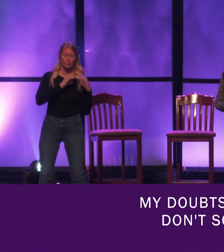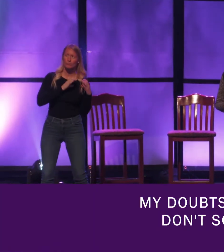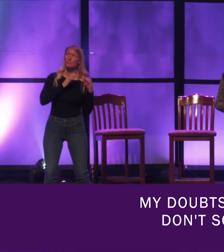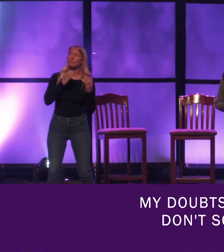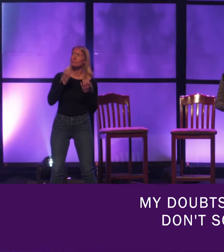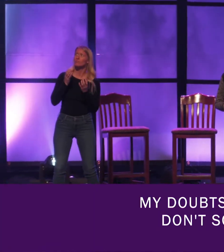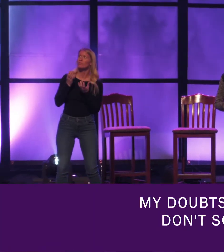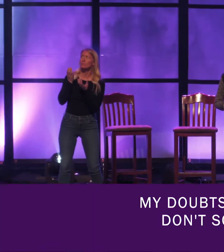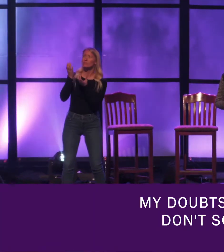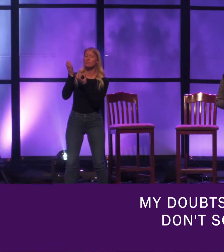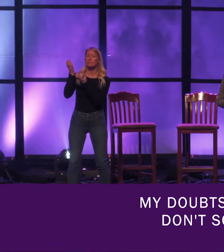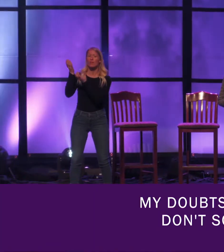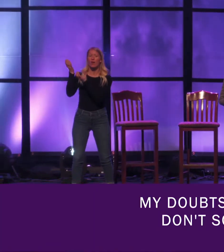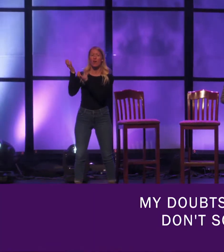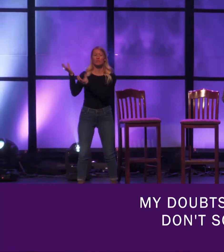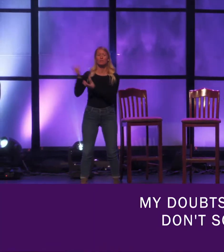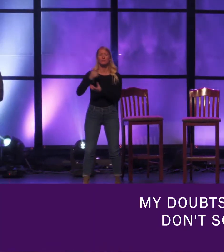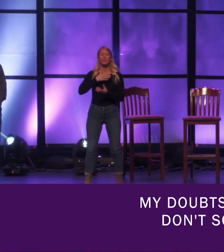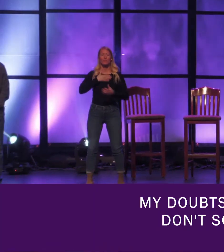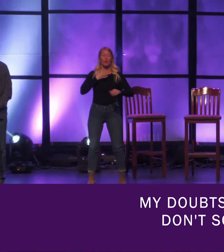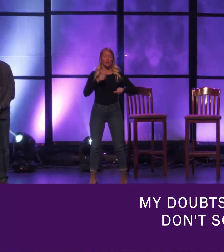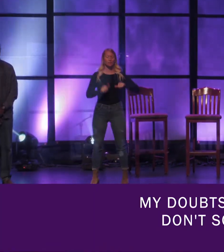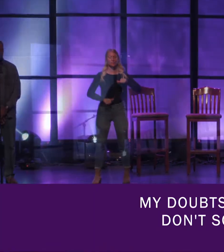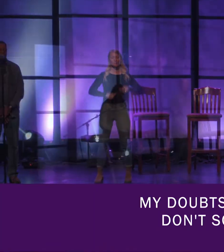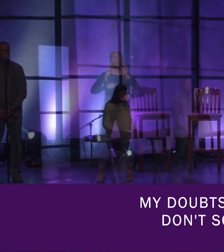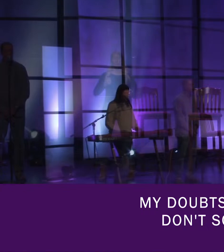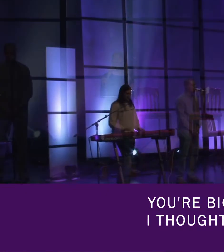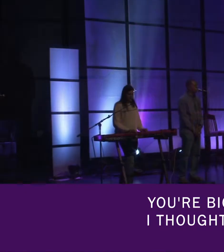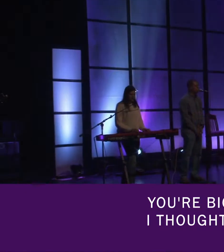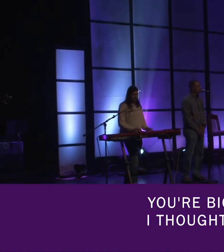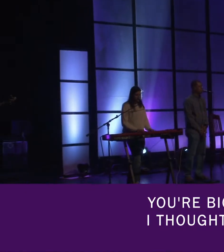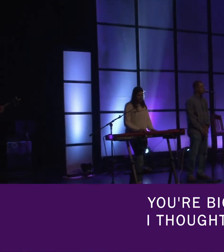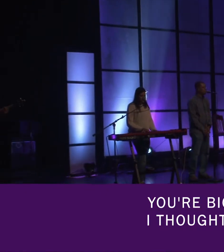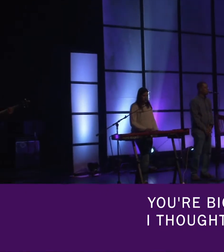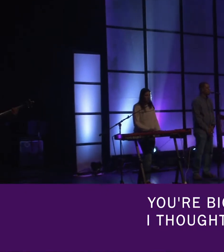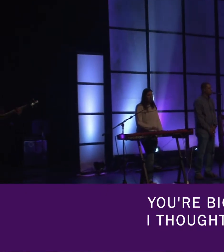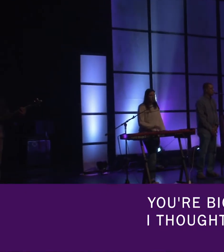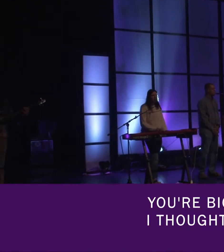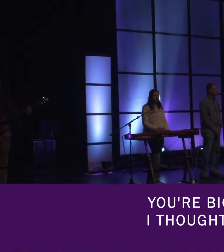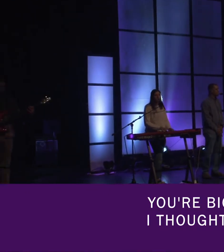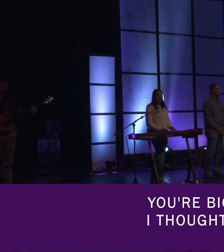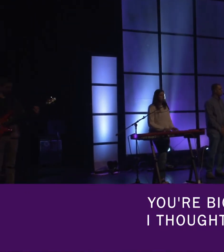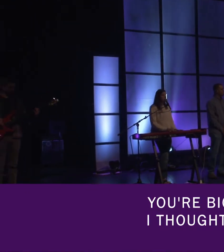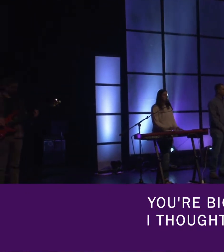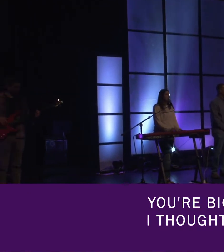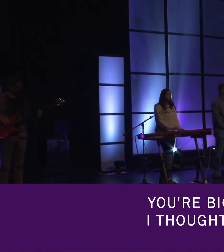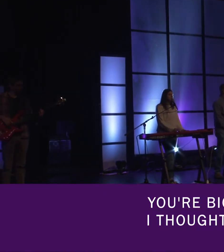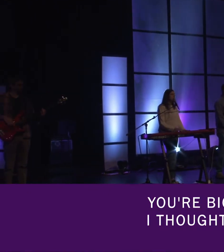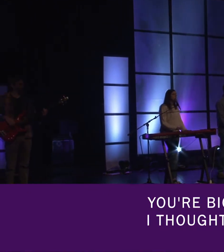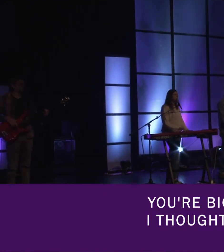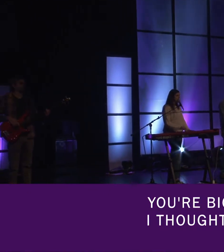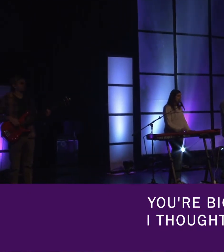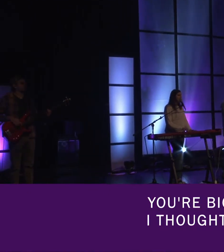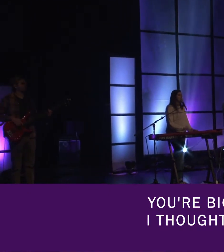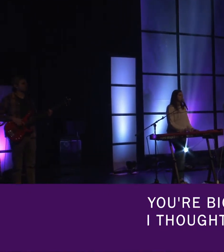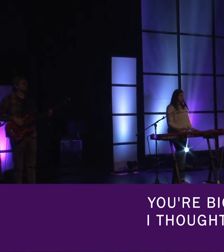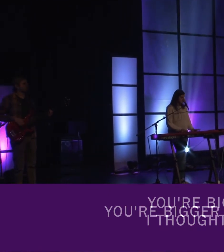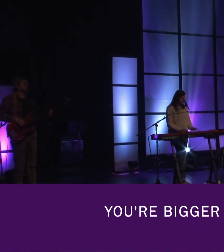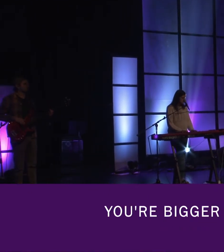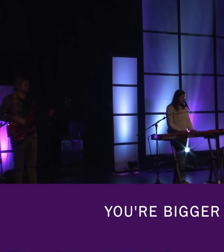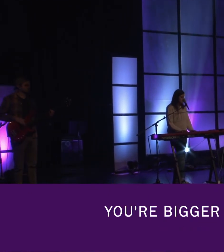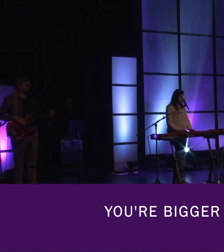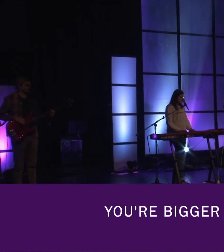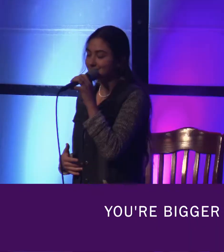My doubts and fears don't scare you. You're bigger than I thought you were.